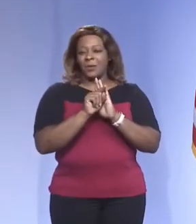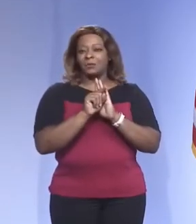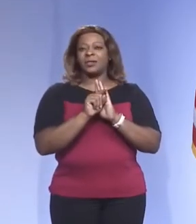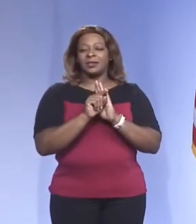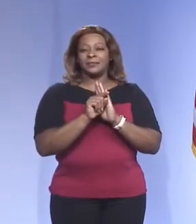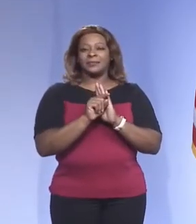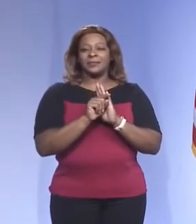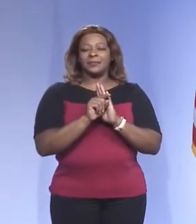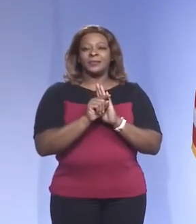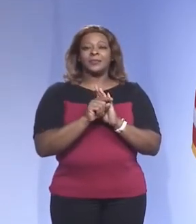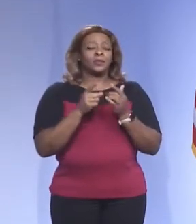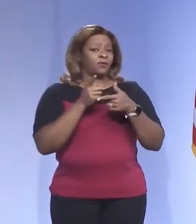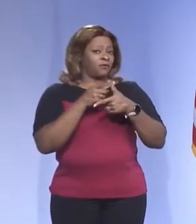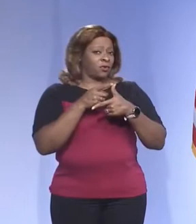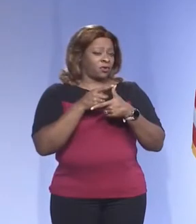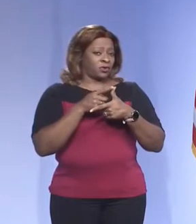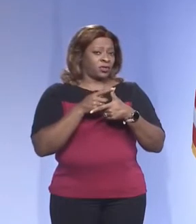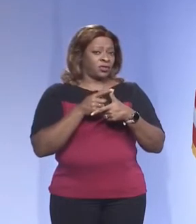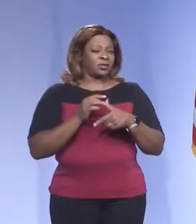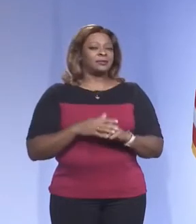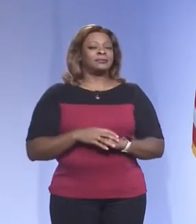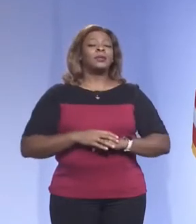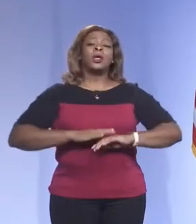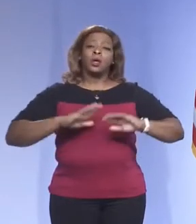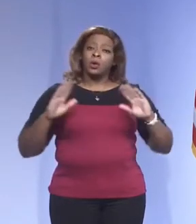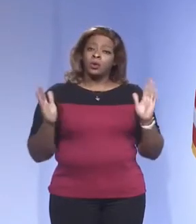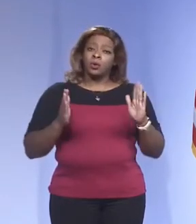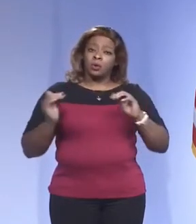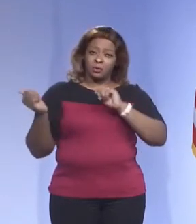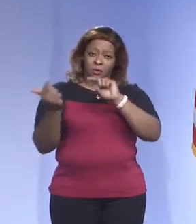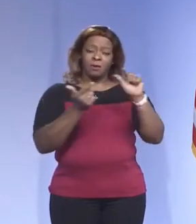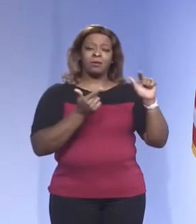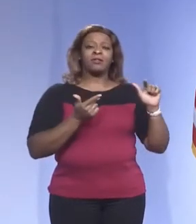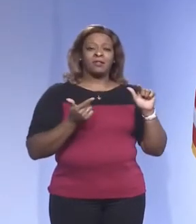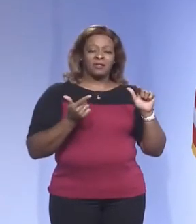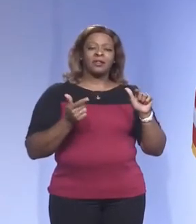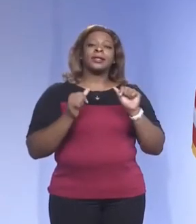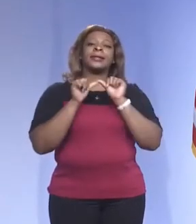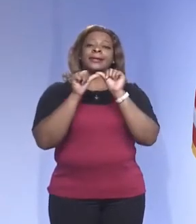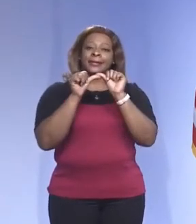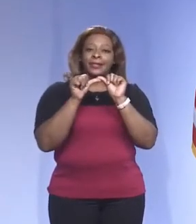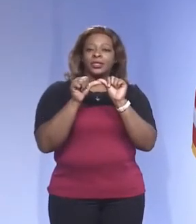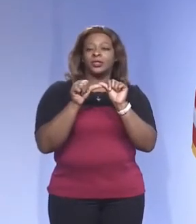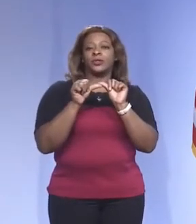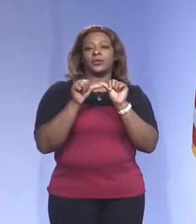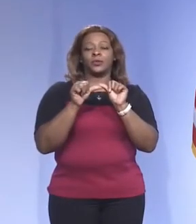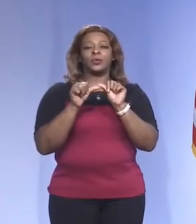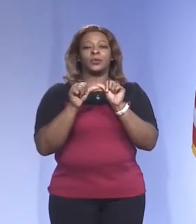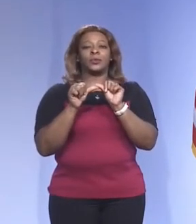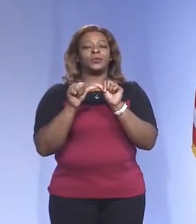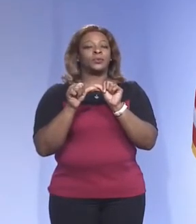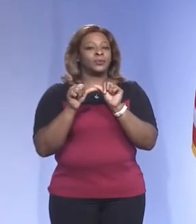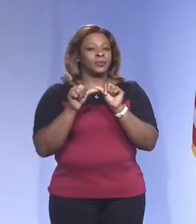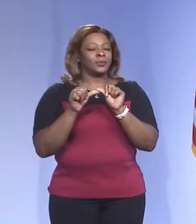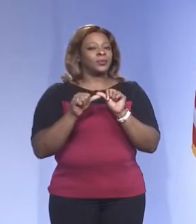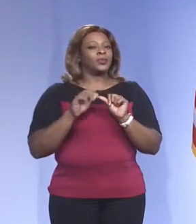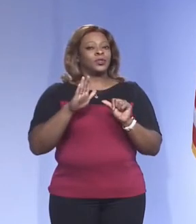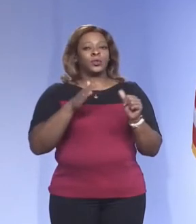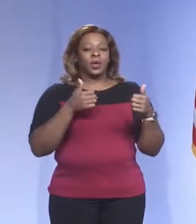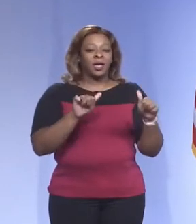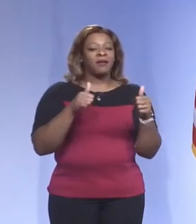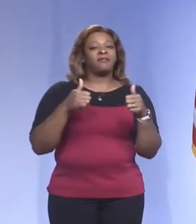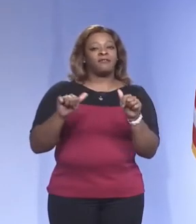just first encourage you to continue with your